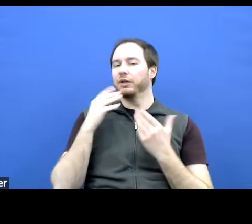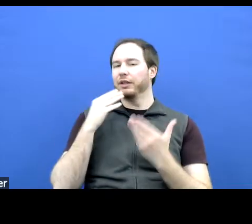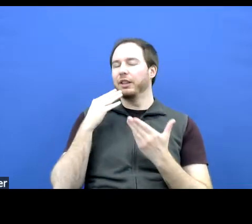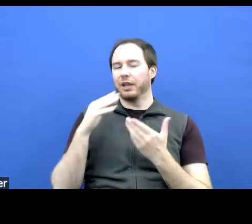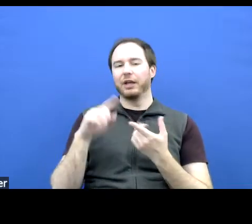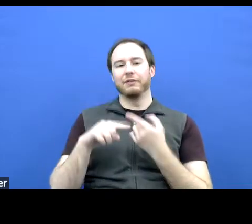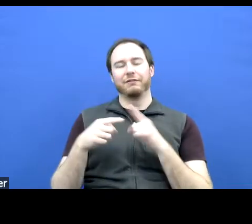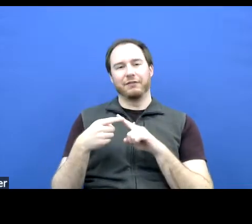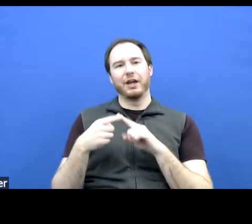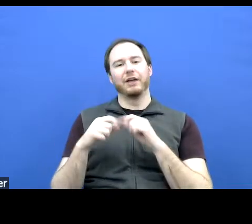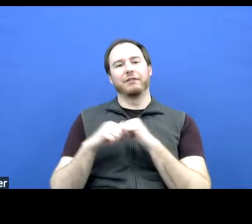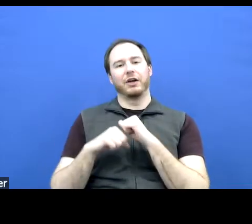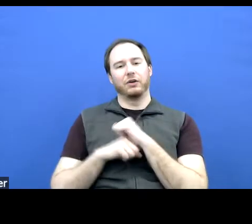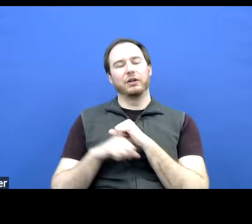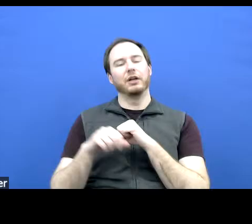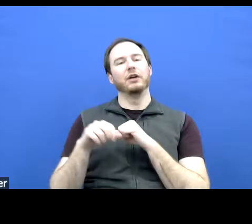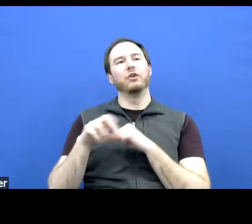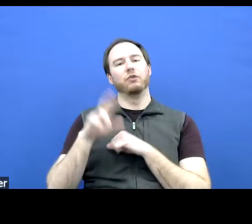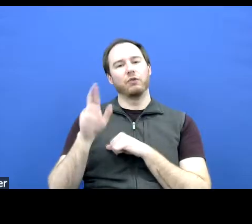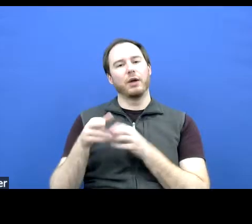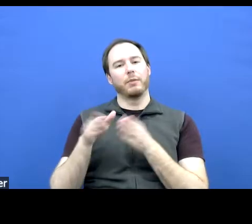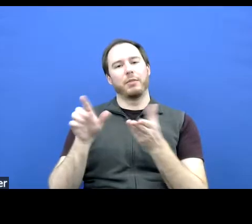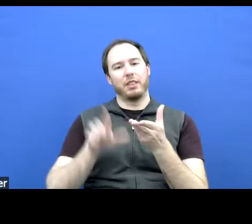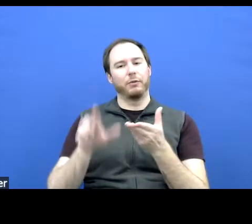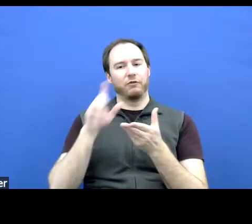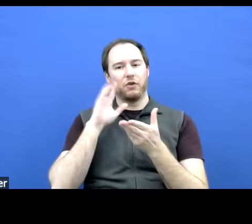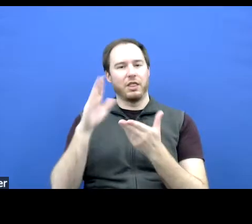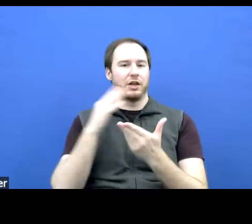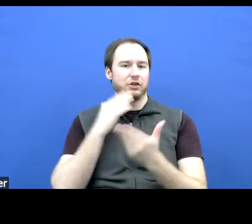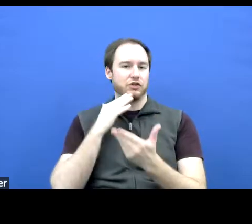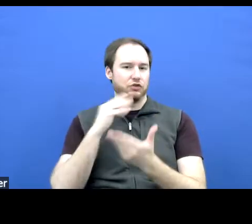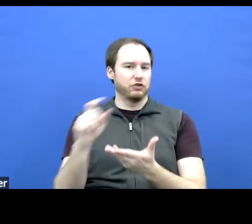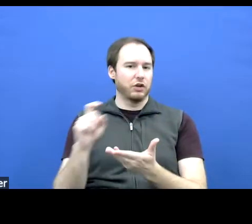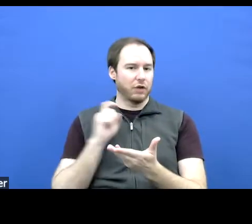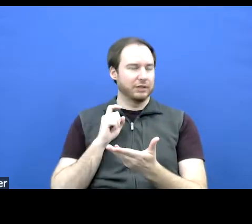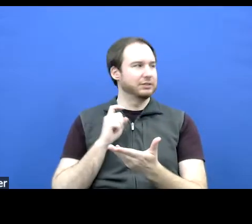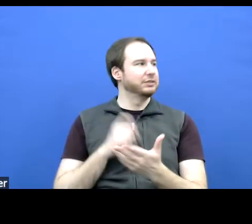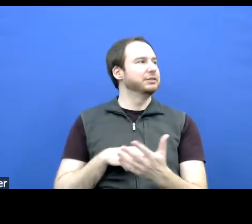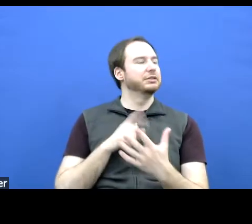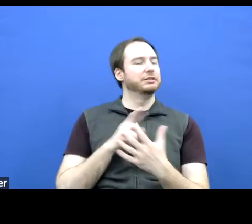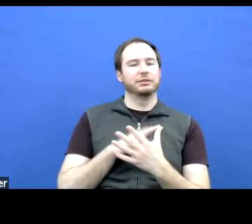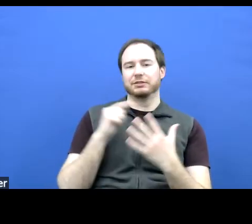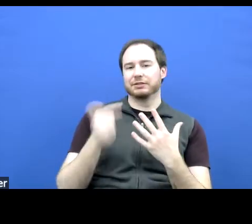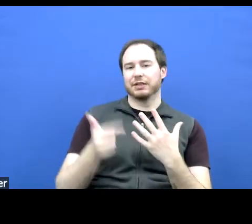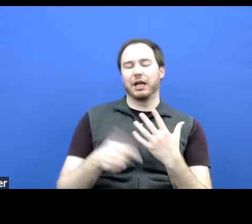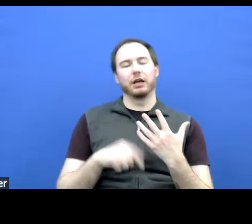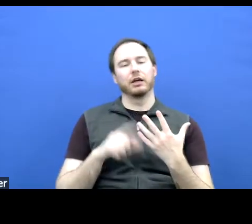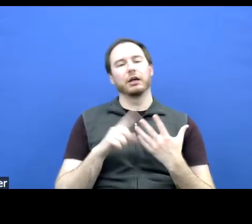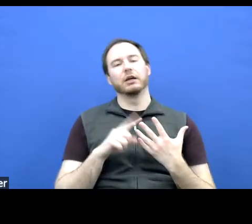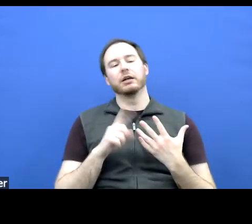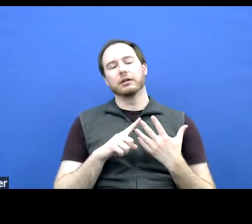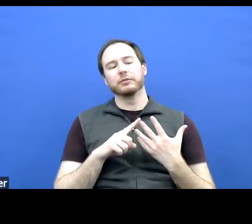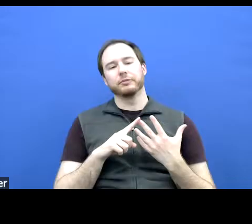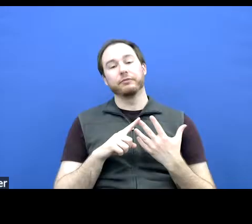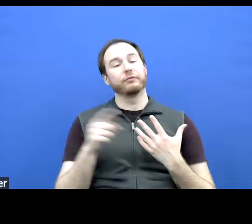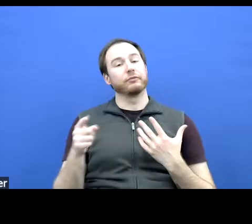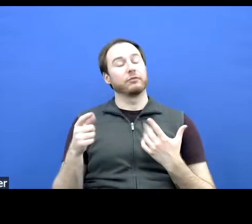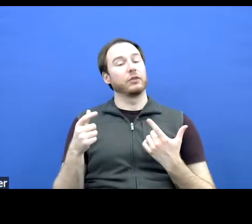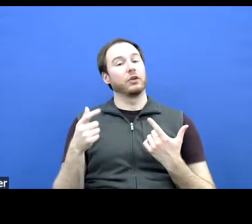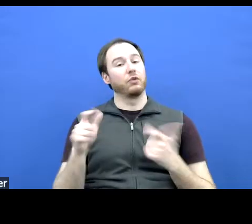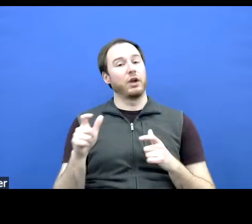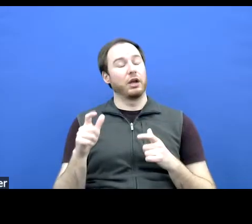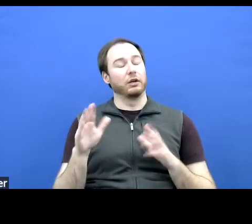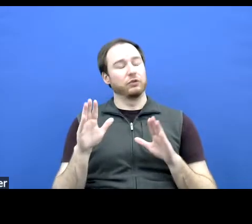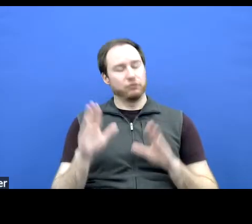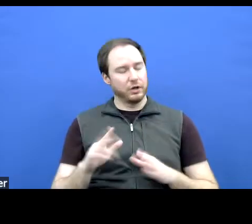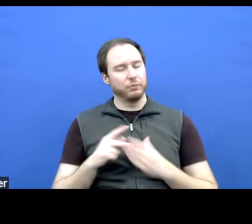Friend and Foundation of the Rochester Public Library for their generosity. Second. So this is a great program